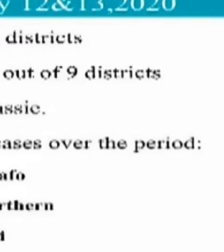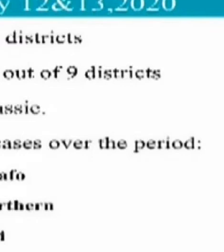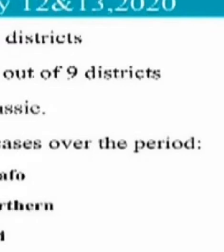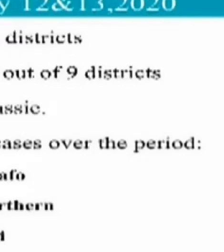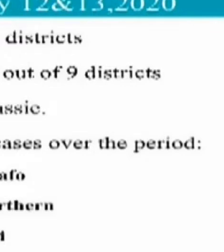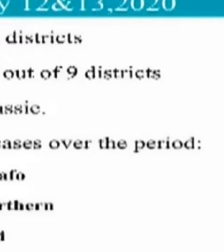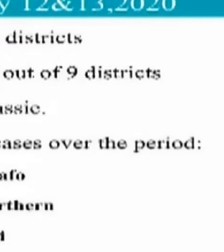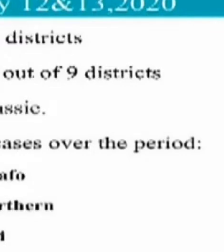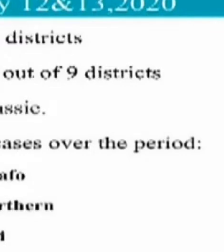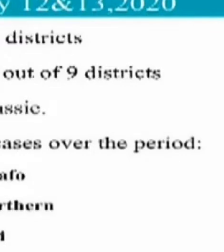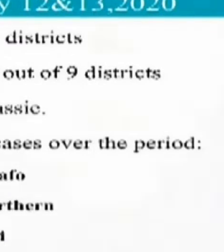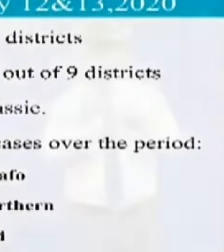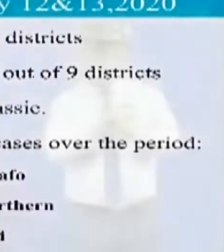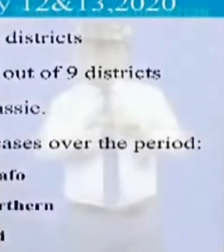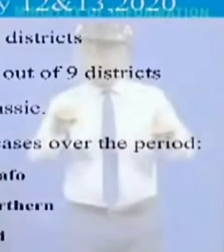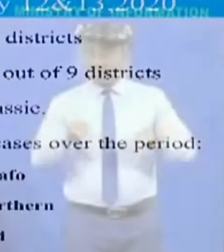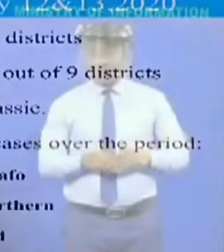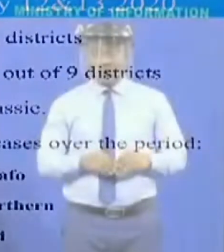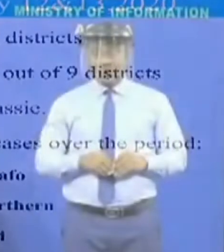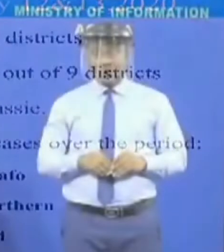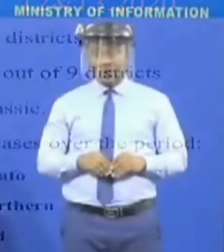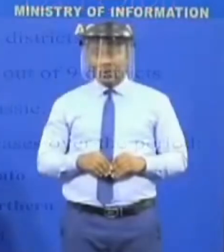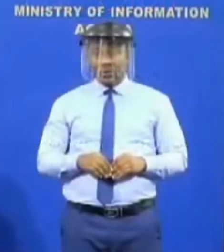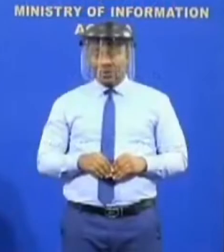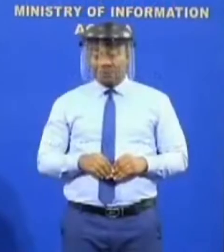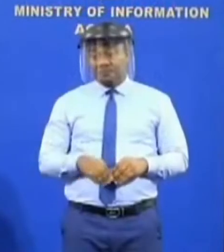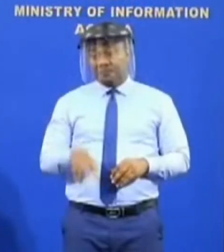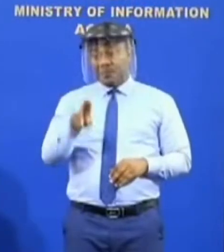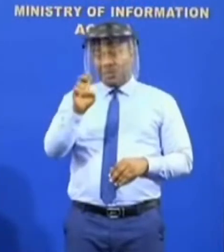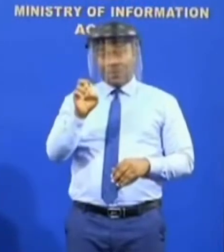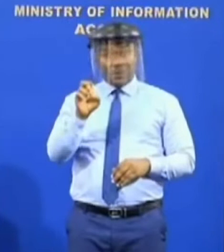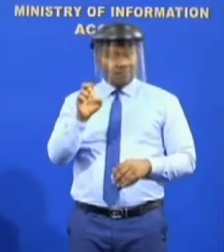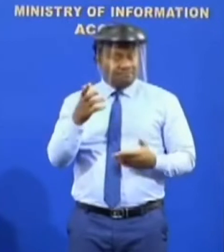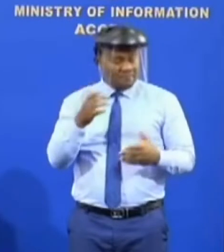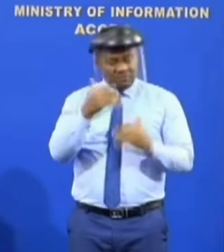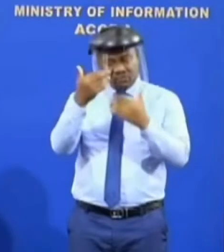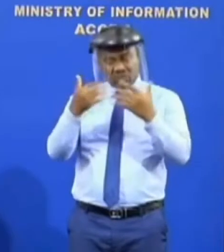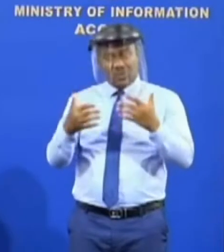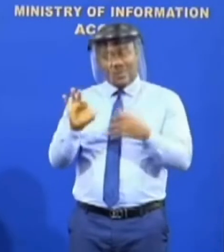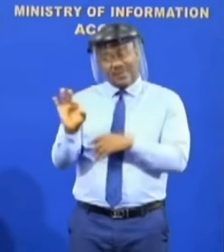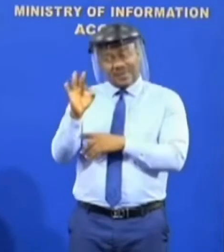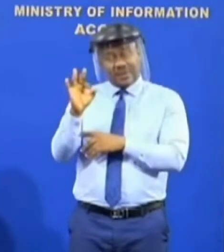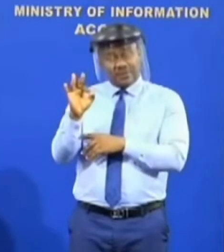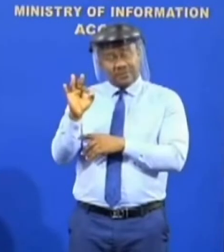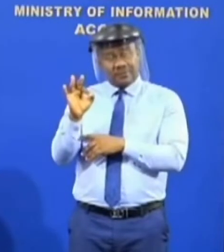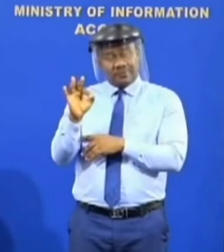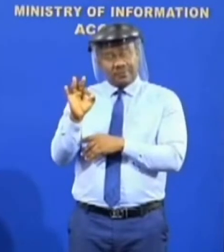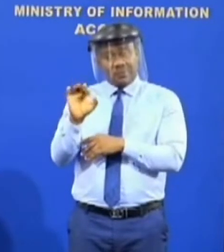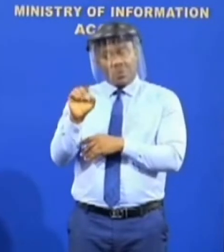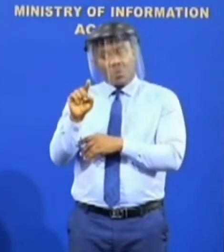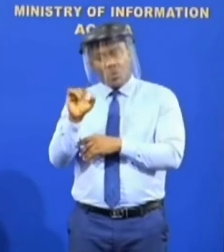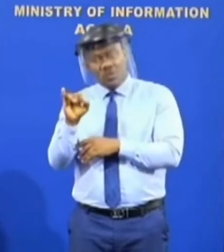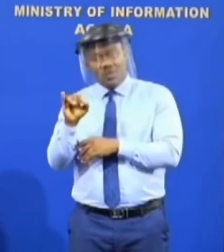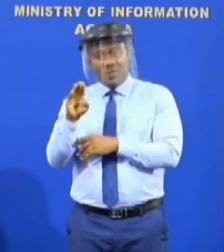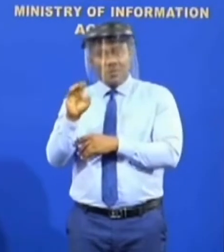These are Central, Upper East, Northeast, Western North, Savannah, Hafo, Northern, Oti,